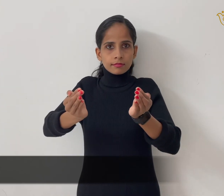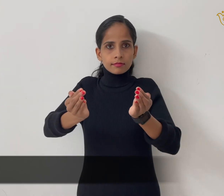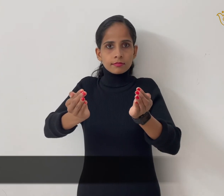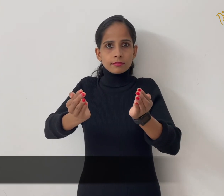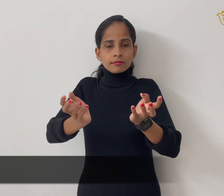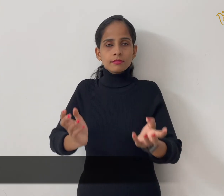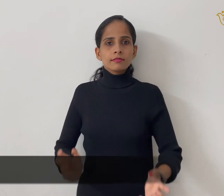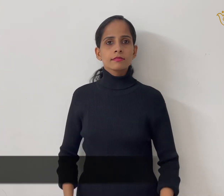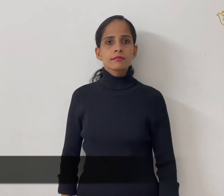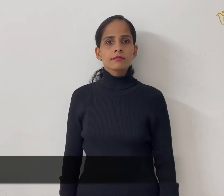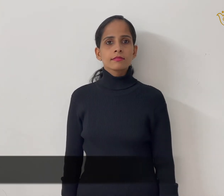Bowl.